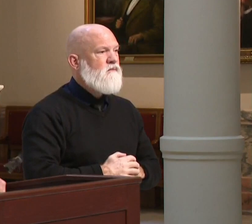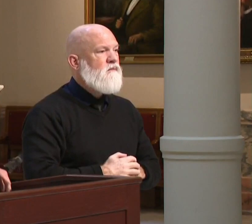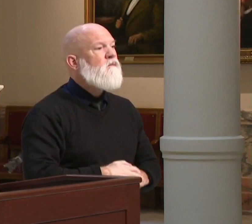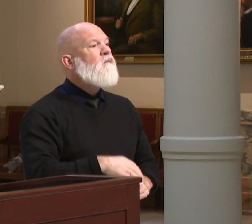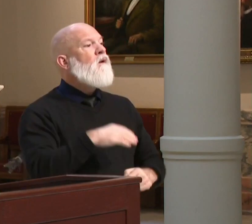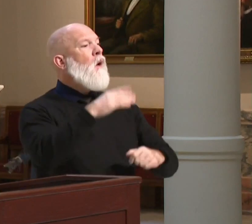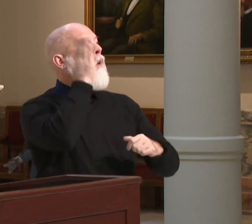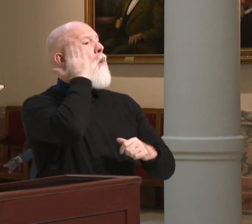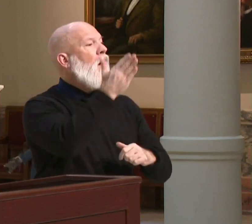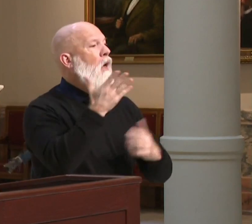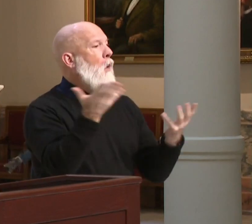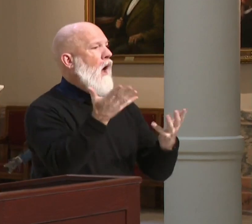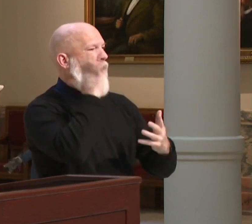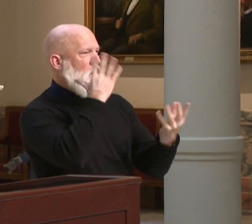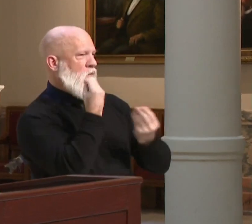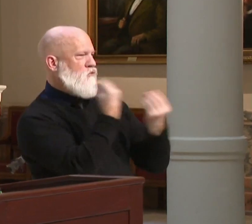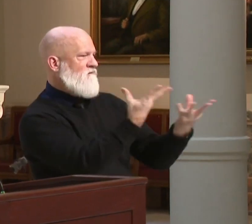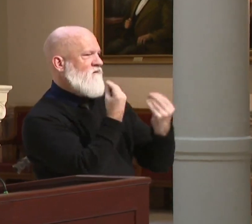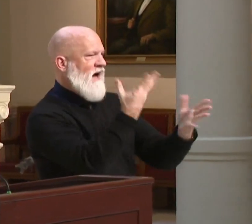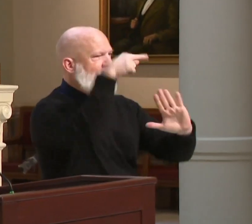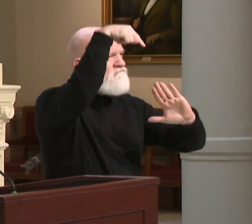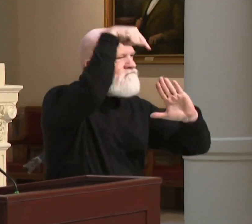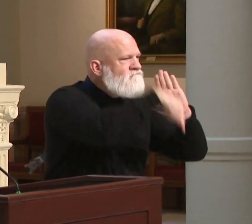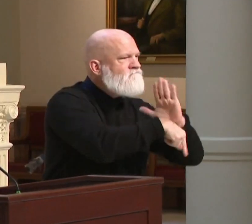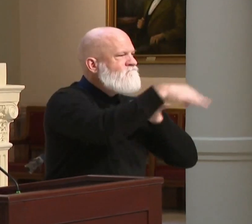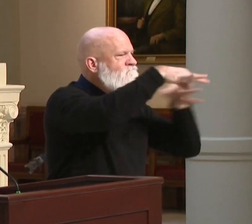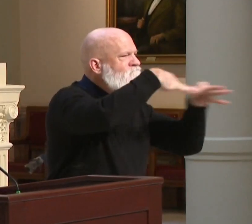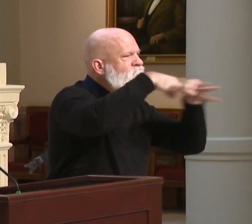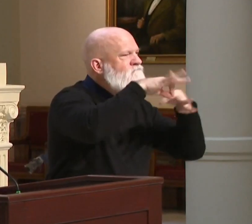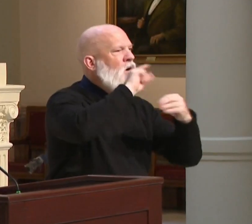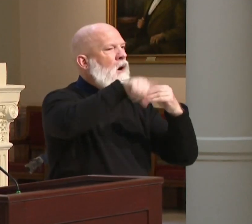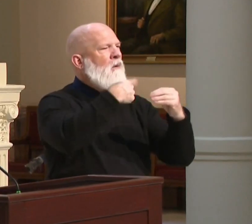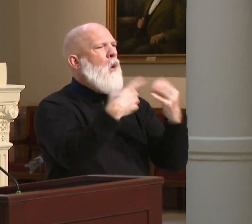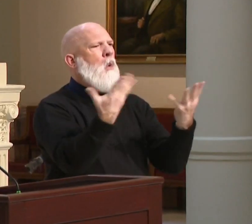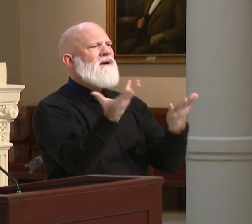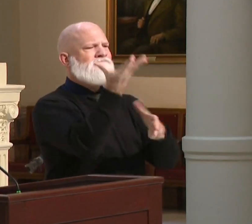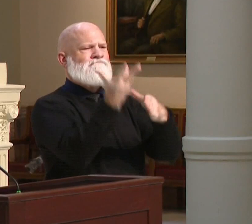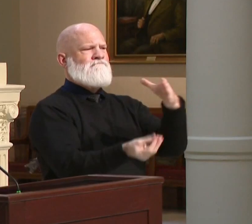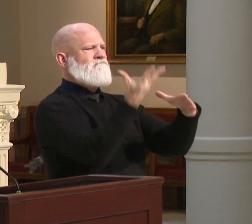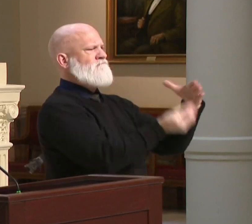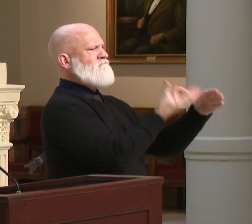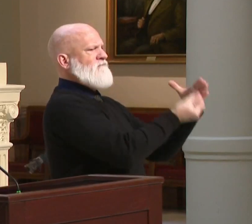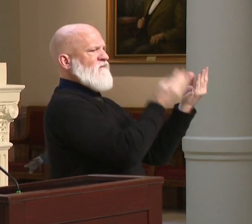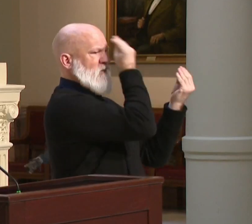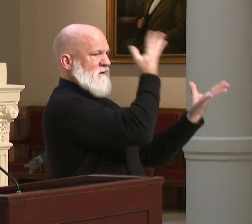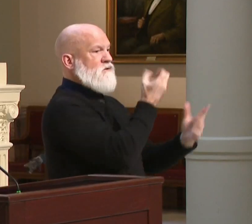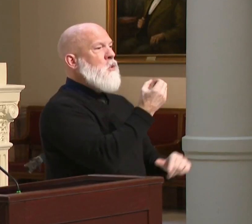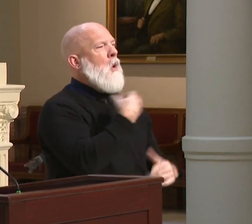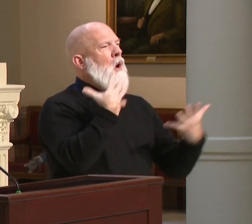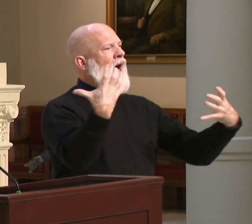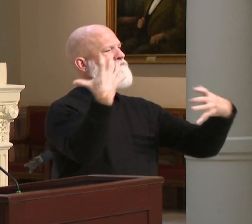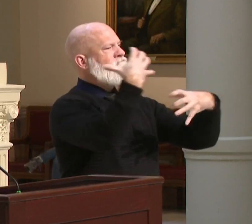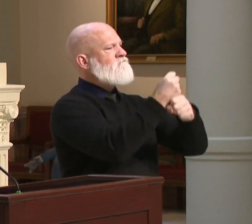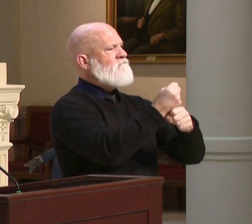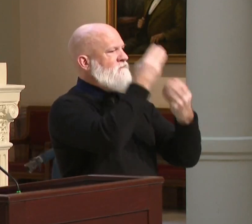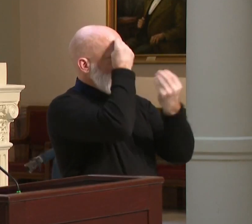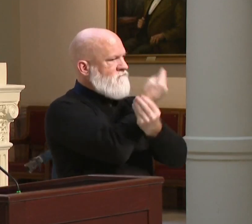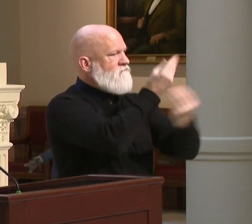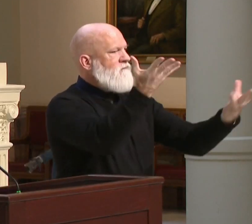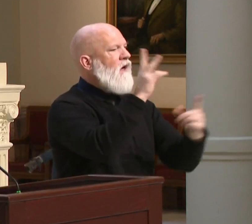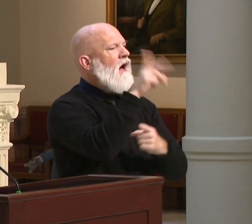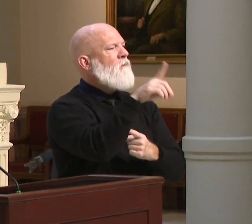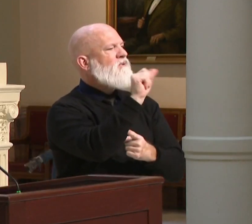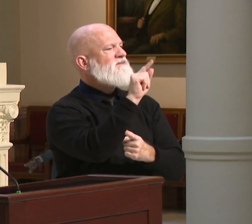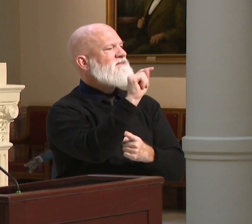missing in my remarks. I wanted to take just a quick moment before the weekend to give you an update on where we are in the administration